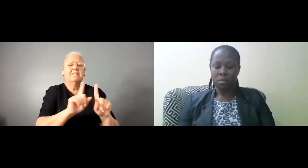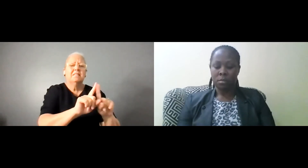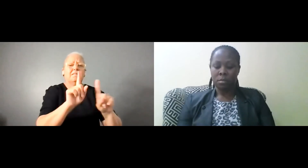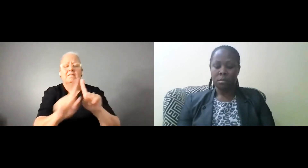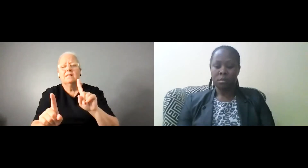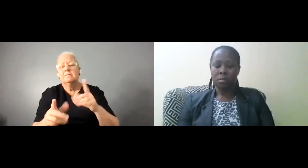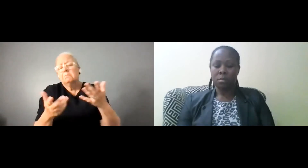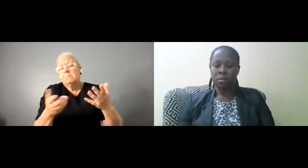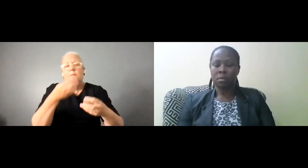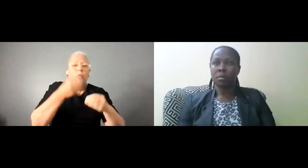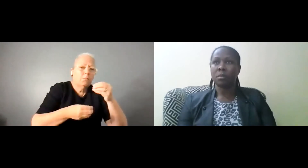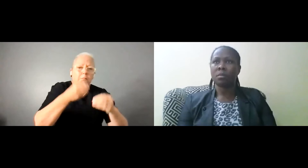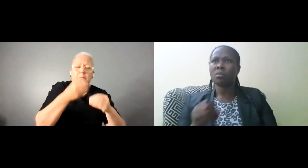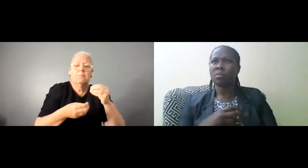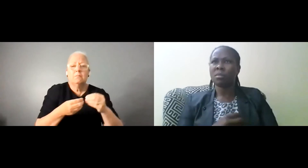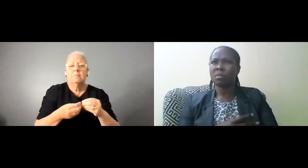need to